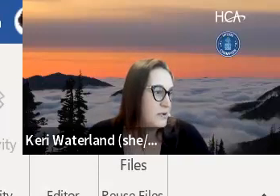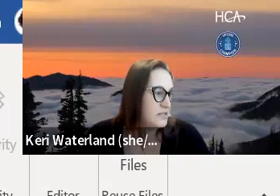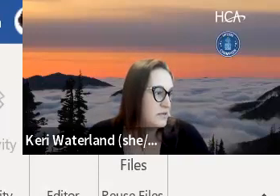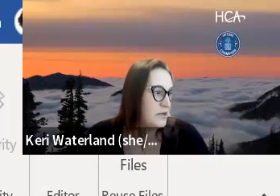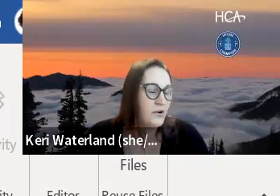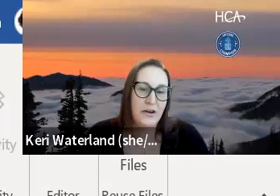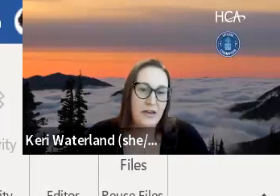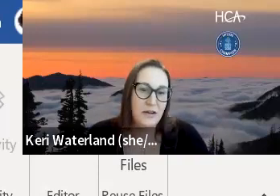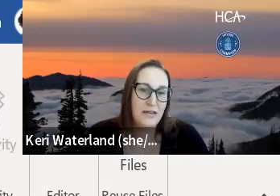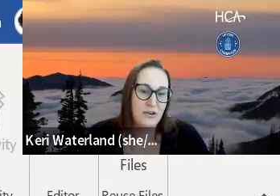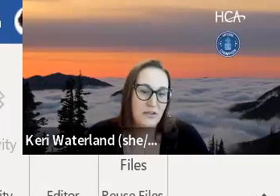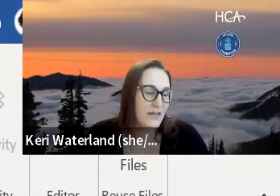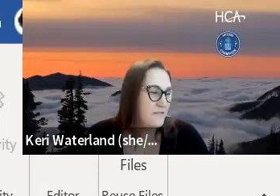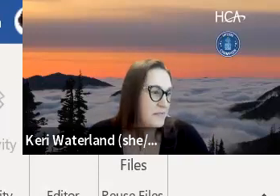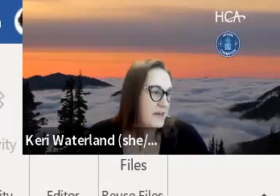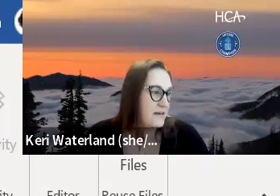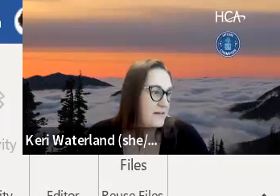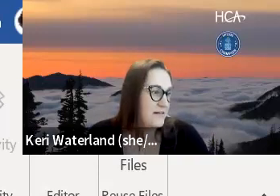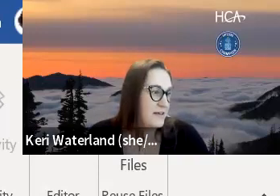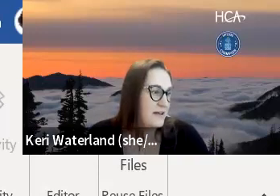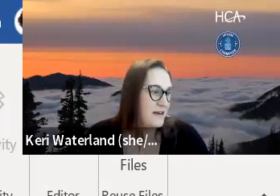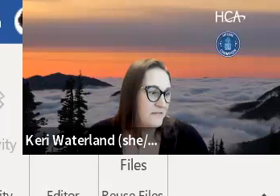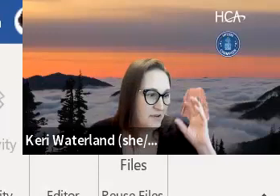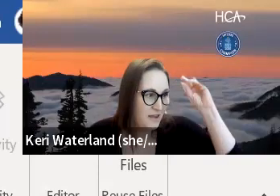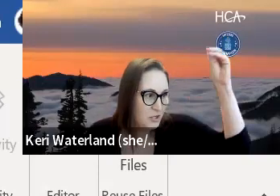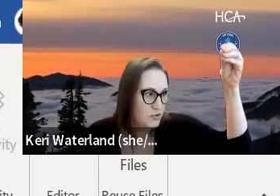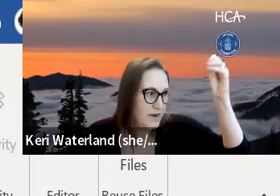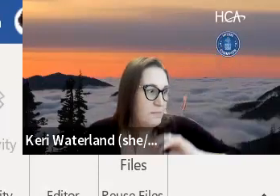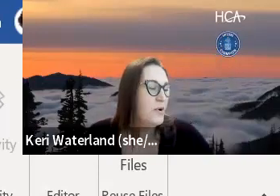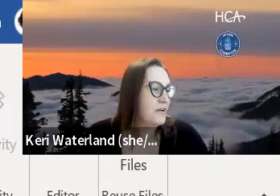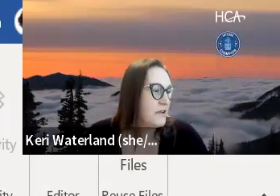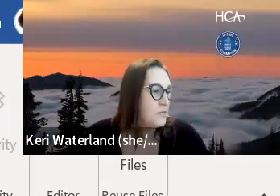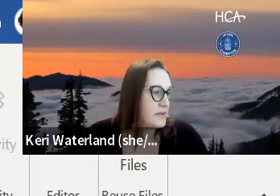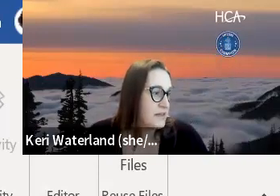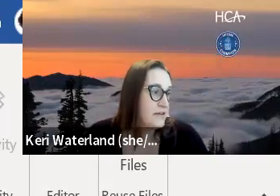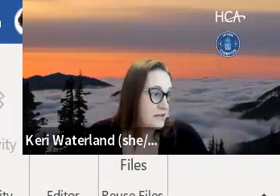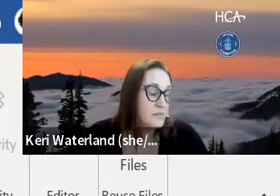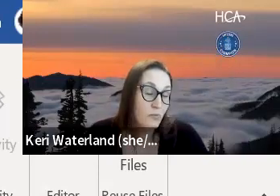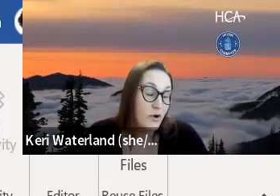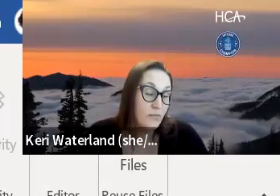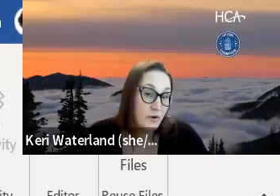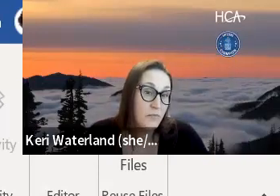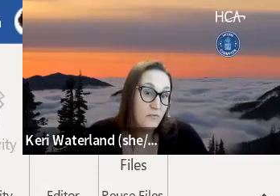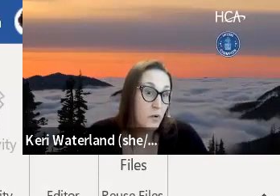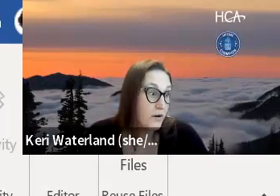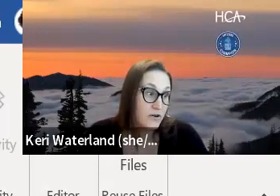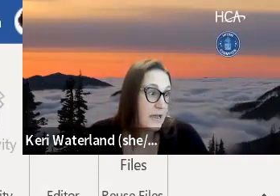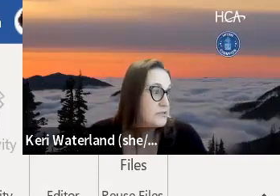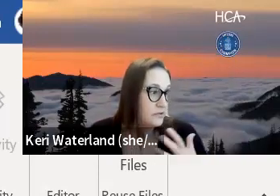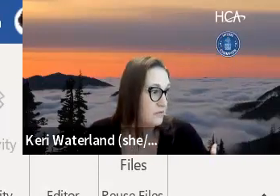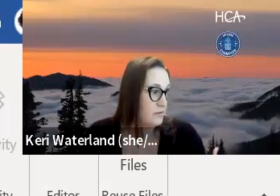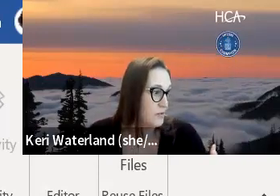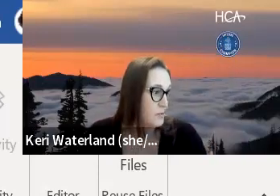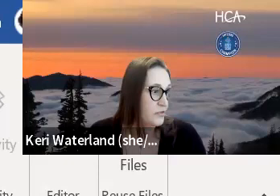a response really could and should look like from that kind of dream point of view. Because I think there's room for